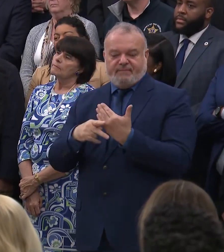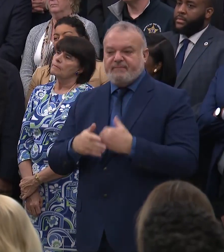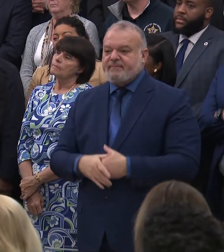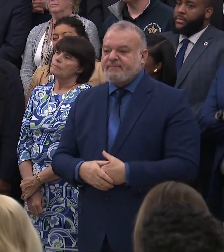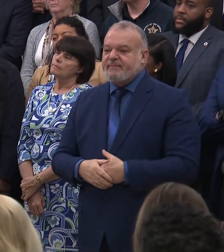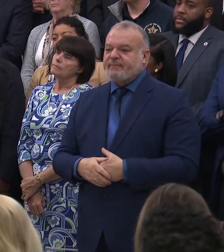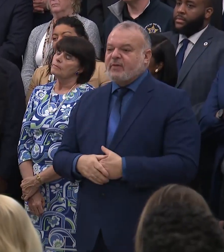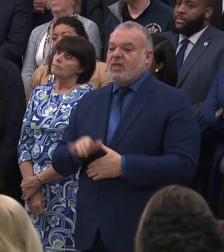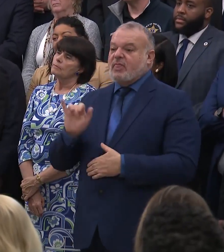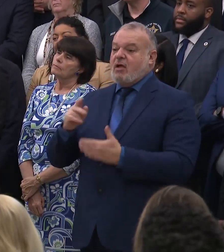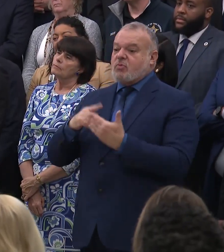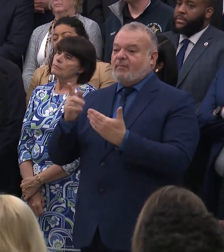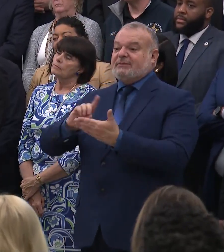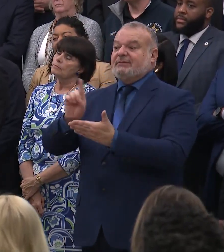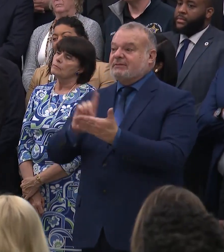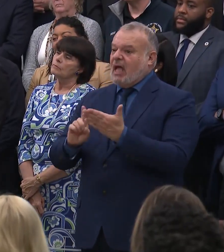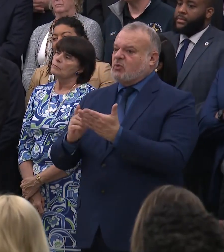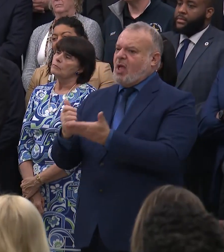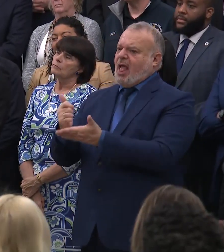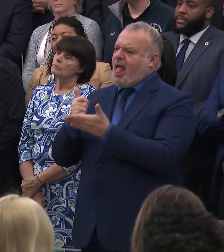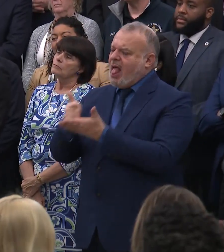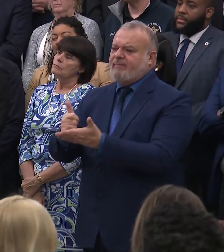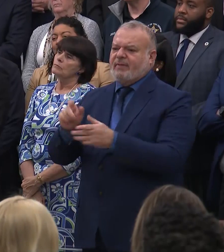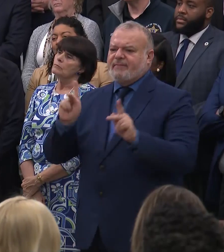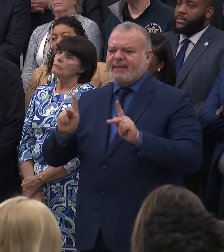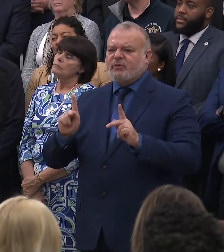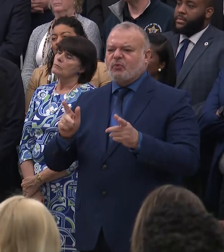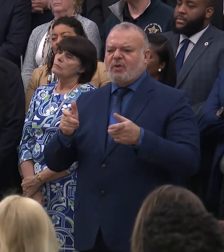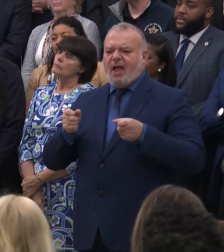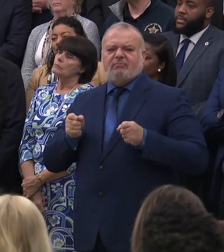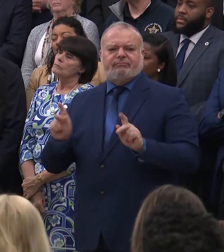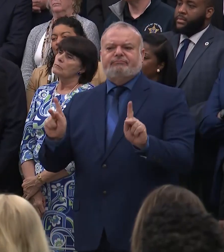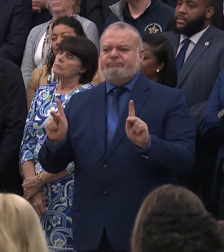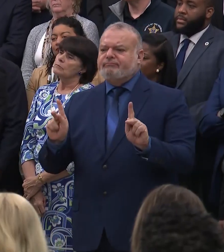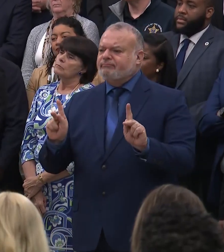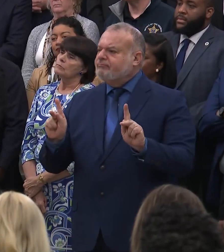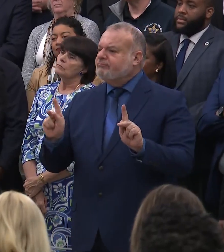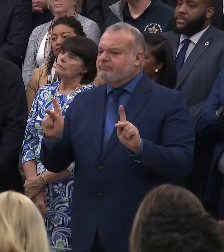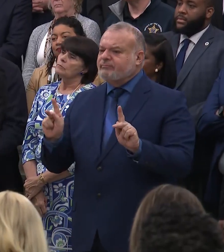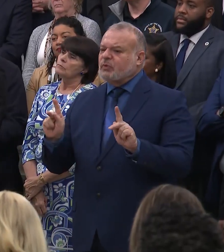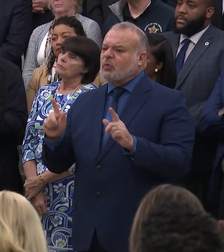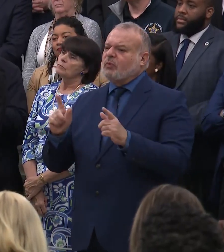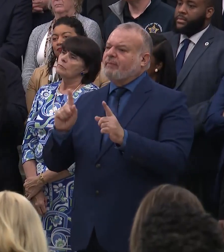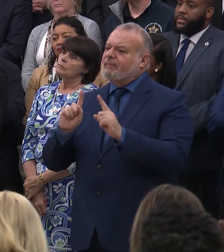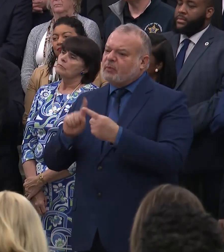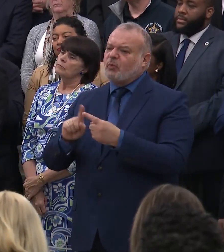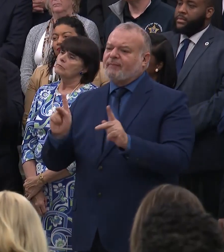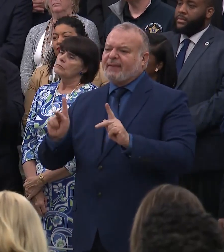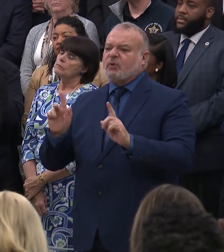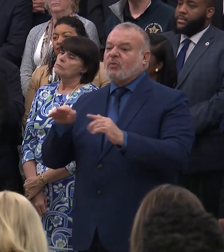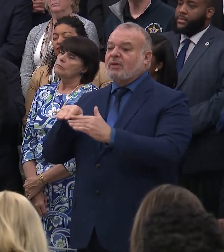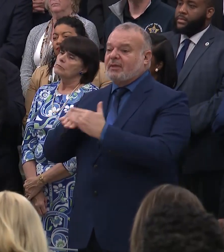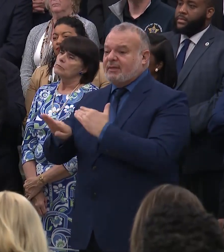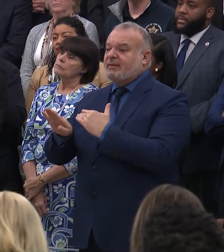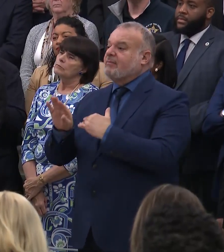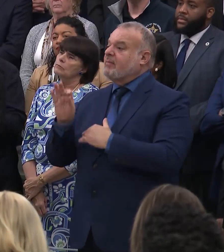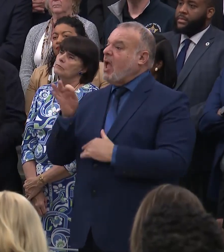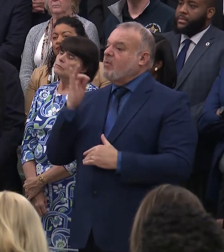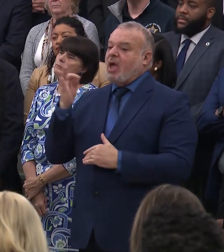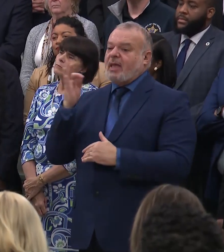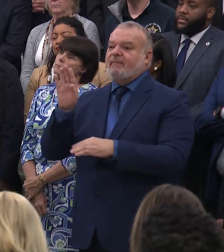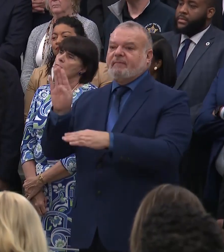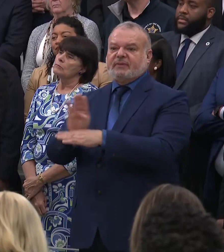chance to get their foothold in this billion-dollar industry. In 2011, I was 17 years old and a senior in high